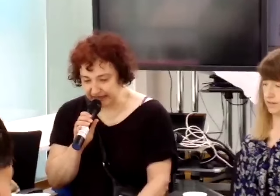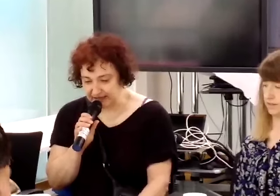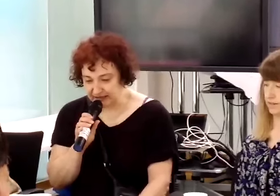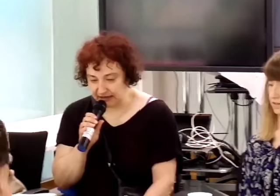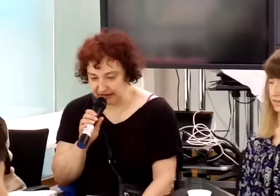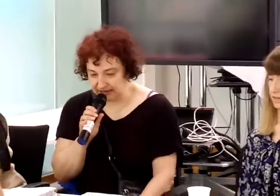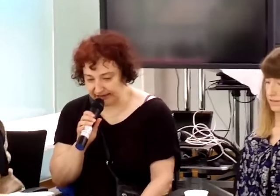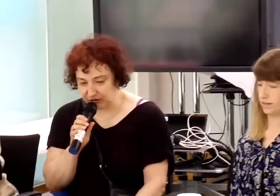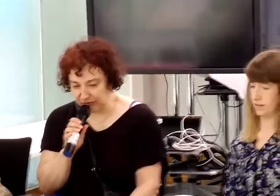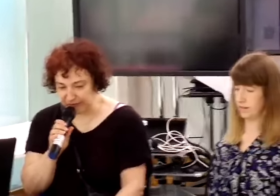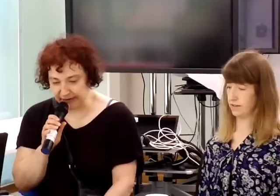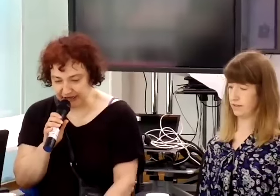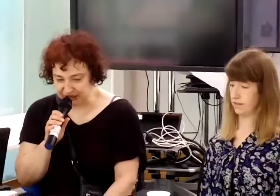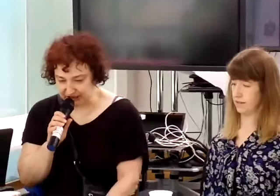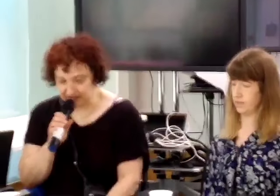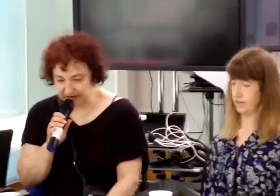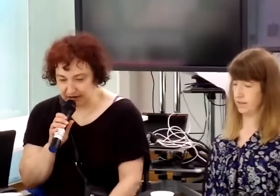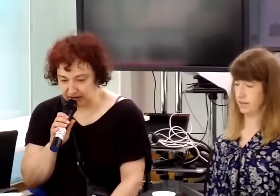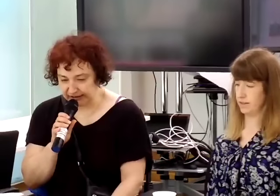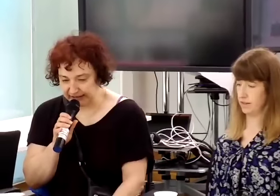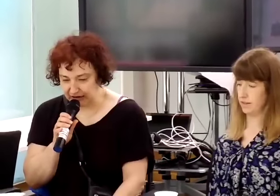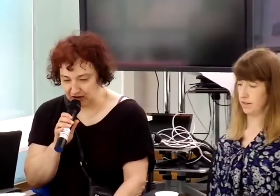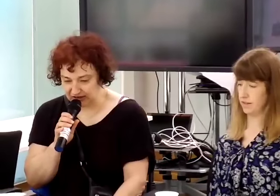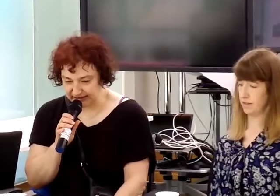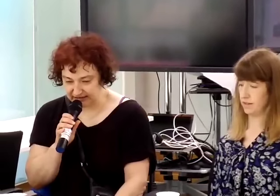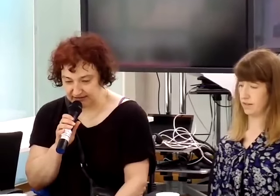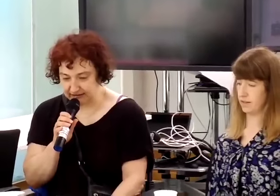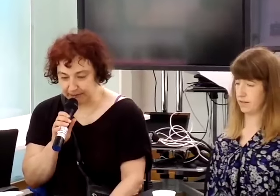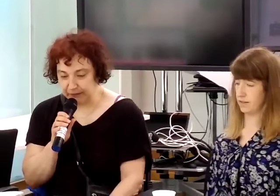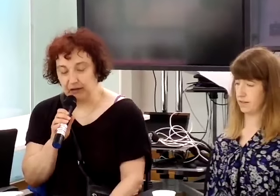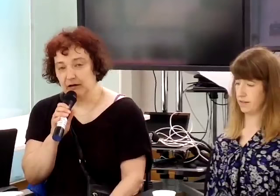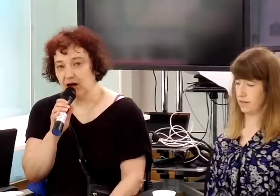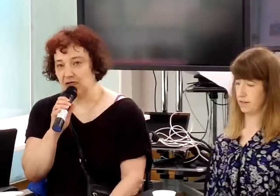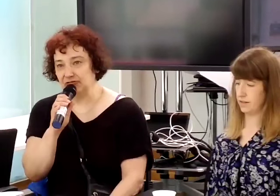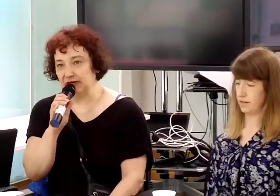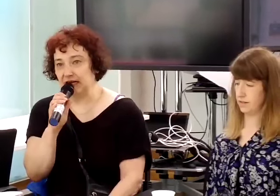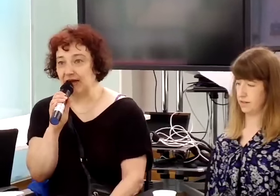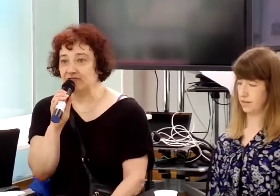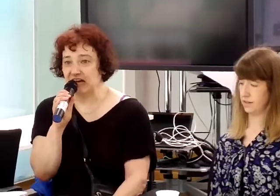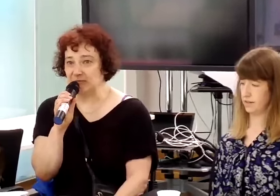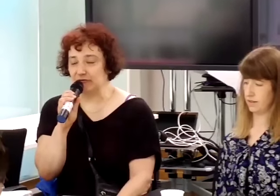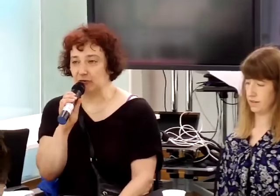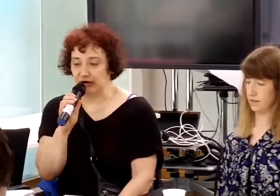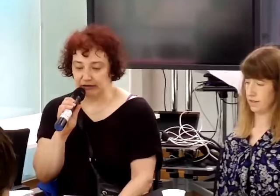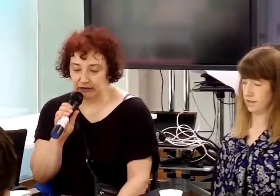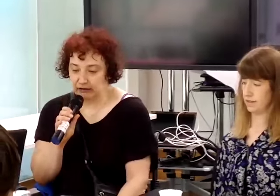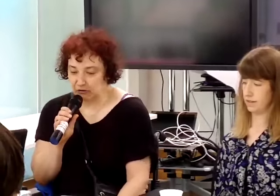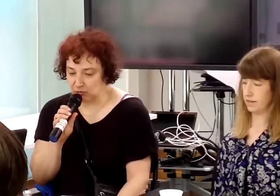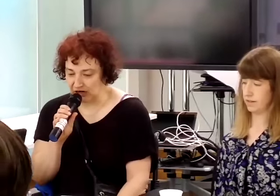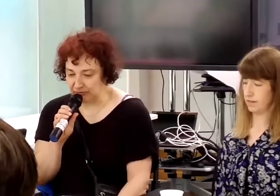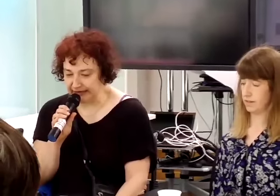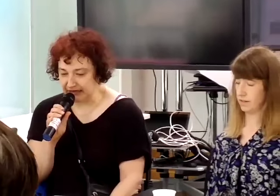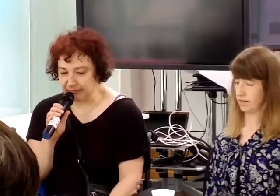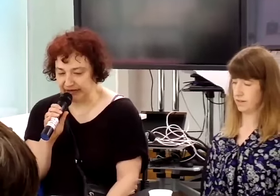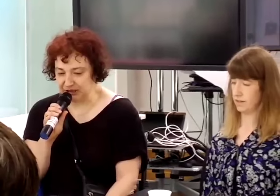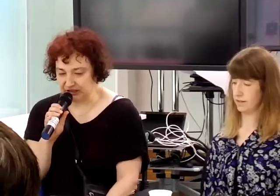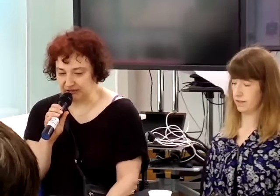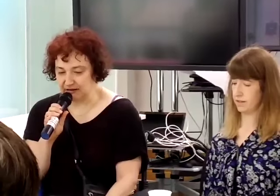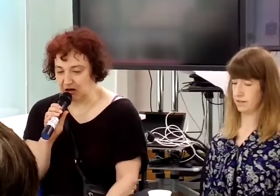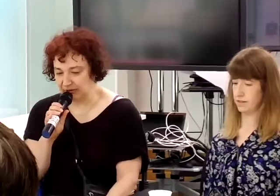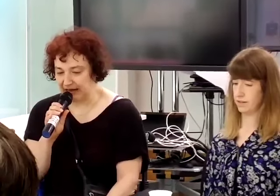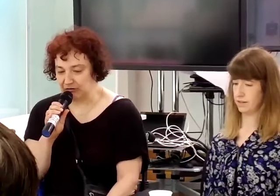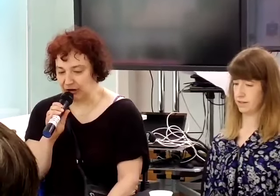mums and their kids and single women pensioners are hit hardest. After a lifetime of work,